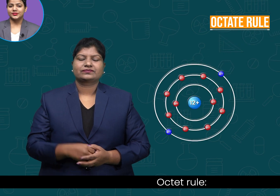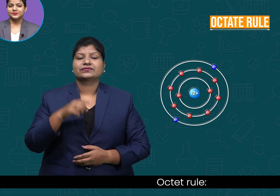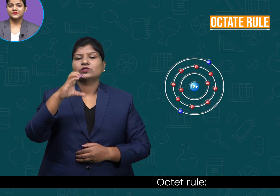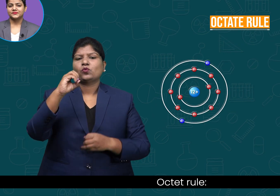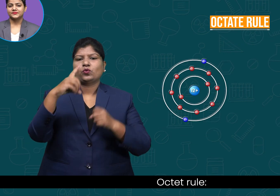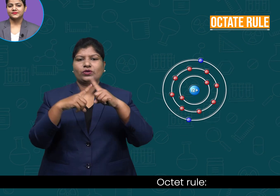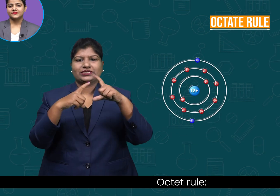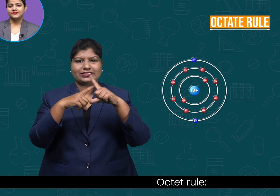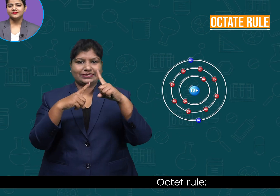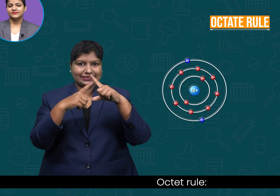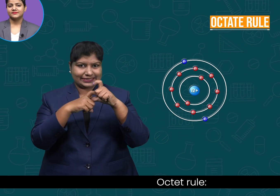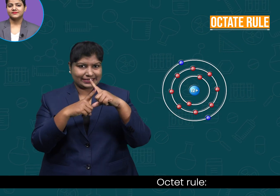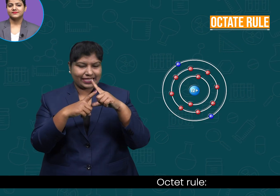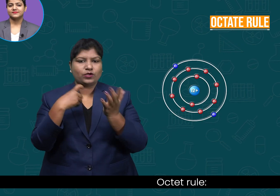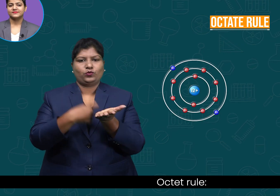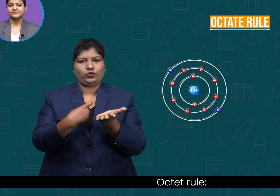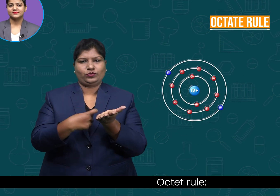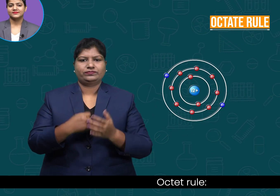Octet rule.